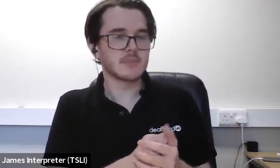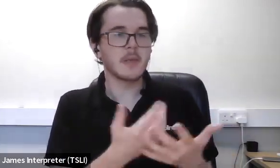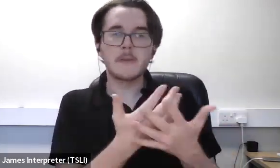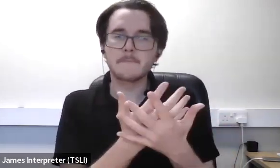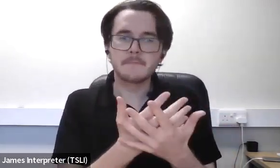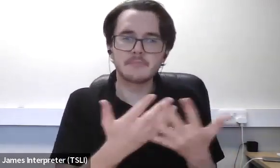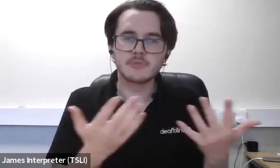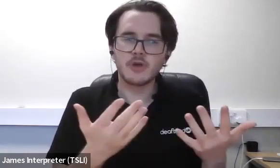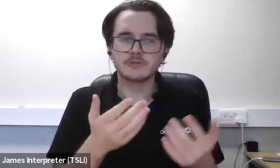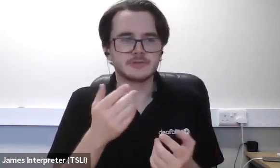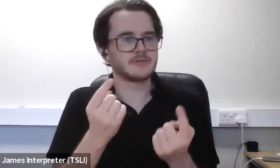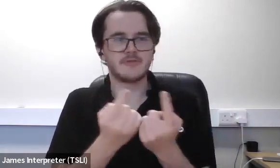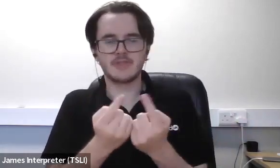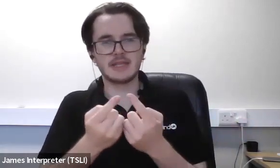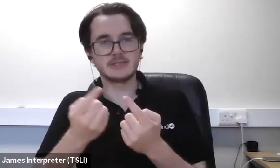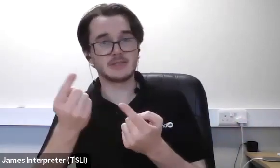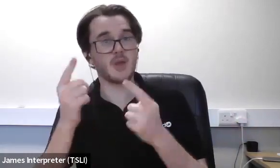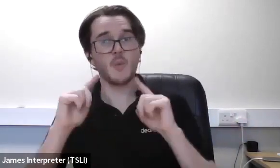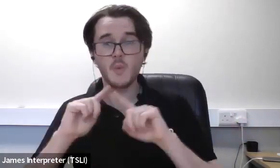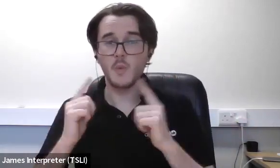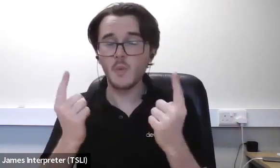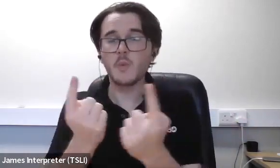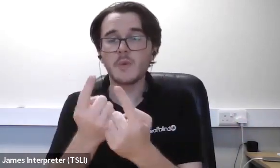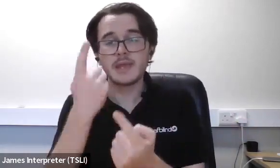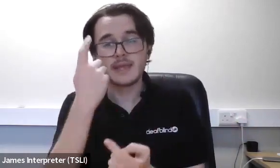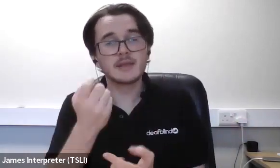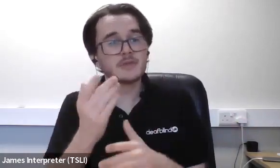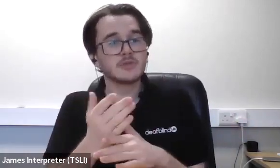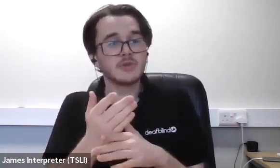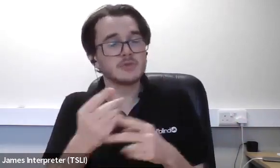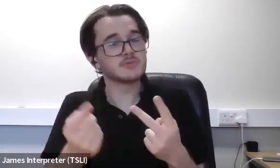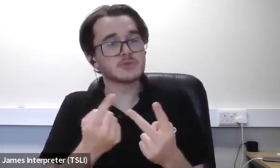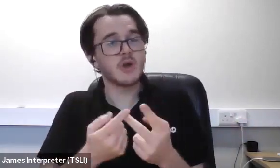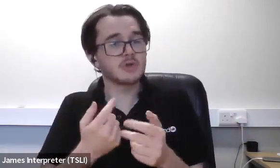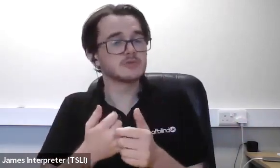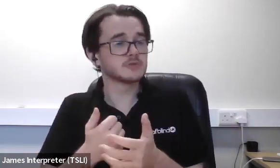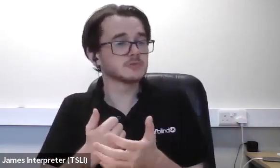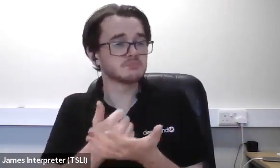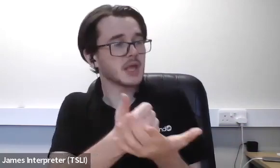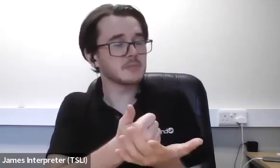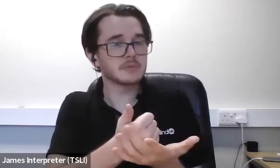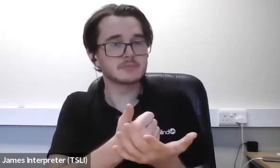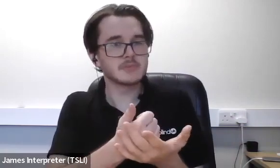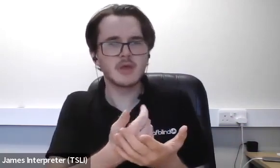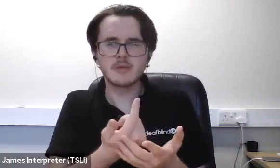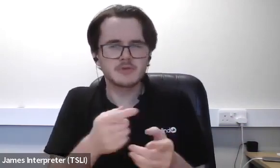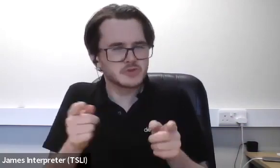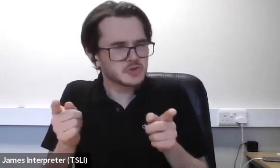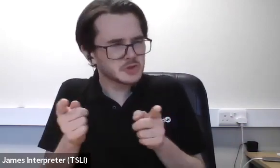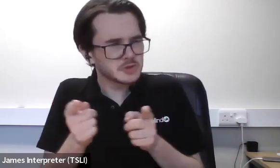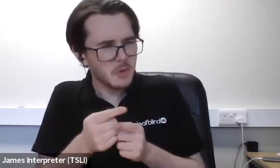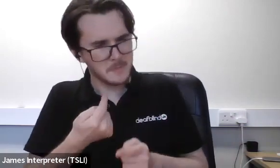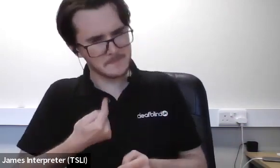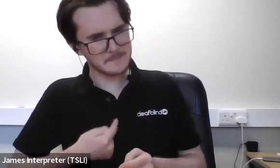can be undertaken by all of us, which will also help. And it's these small personal acts.